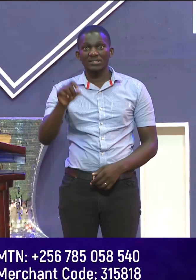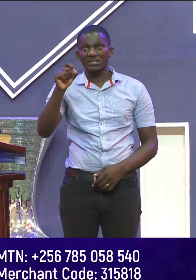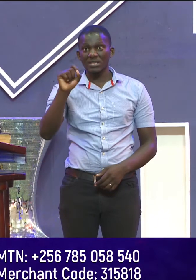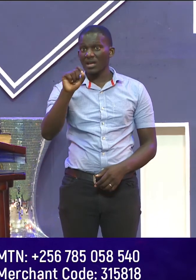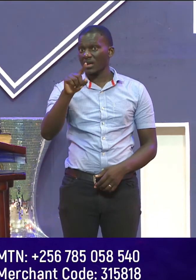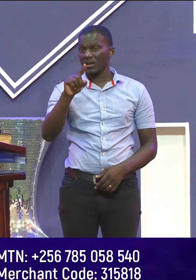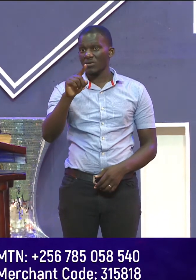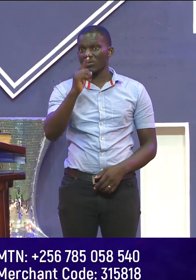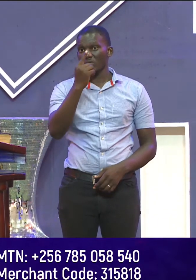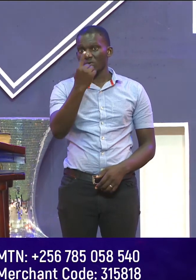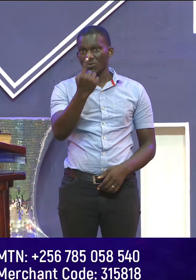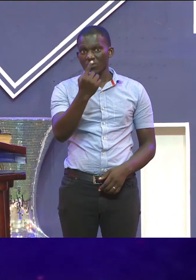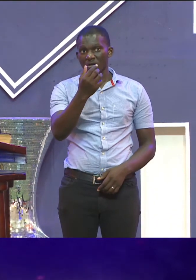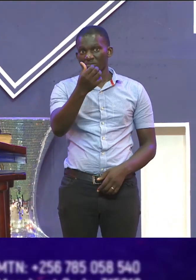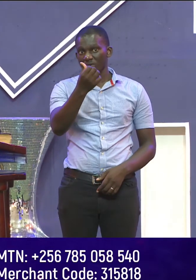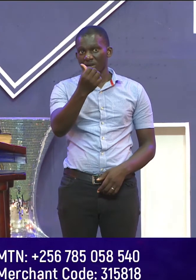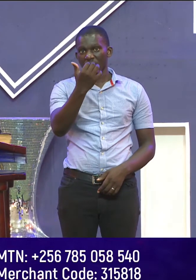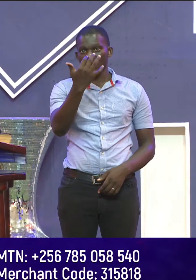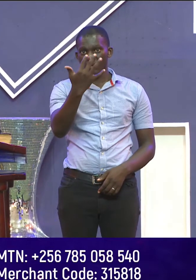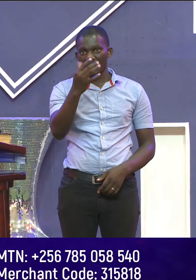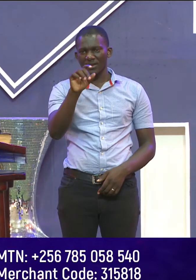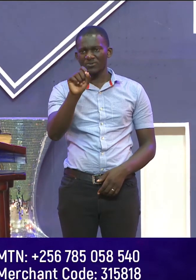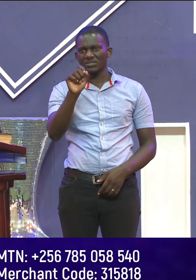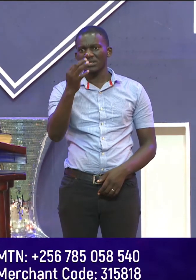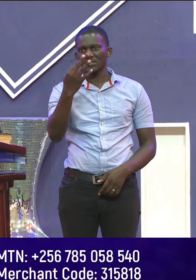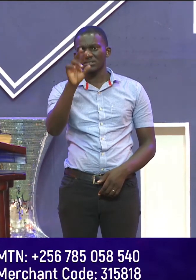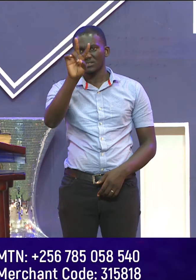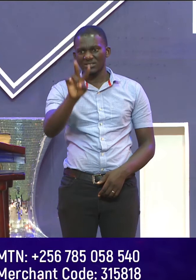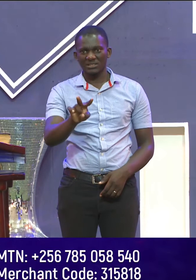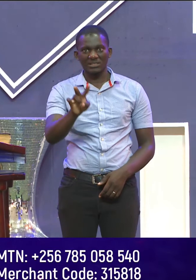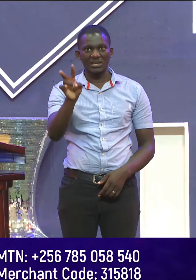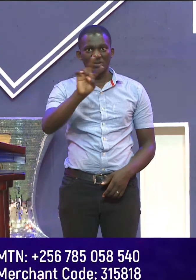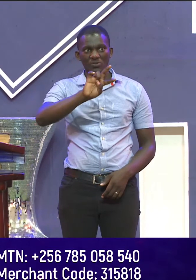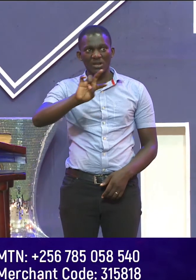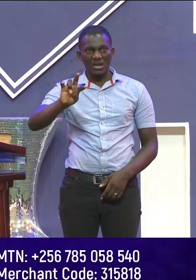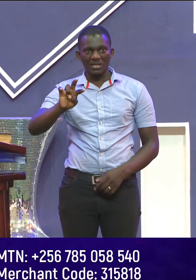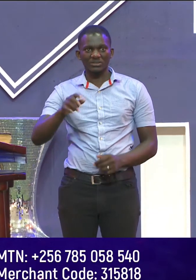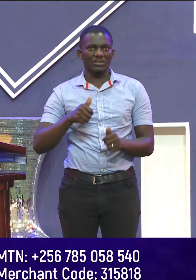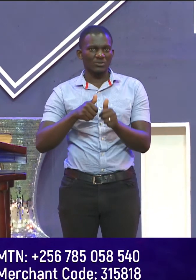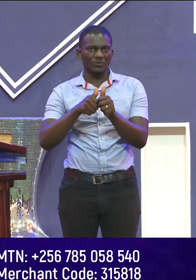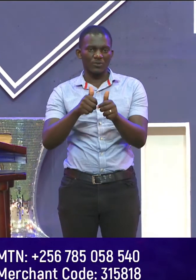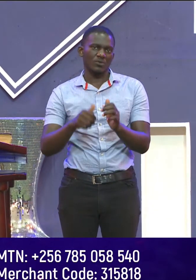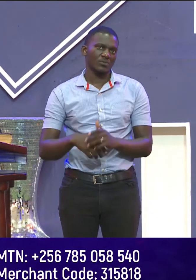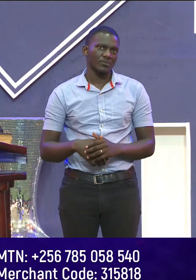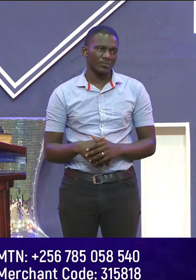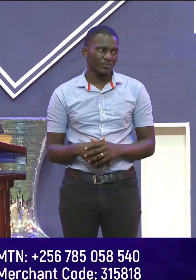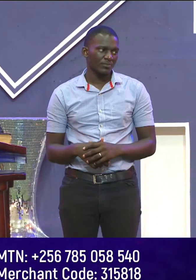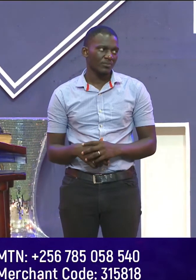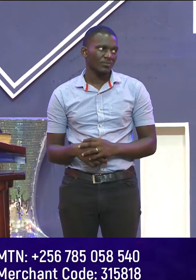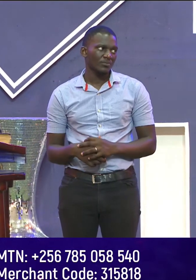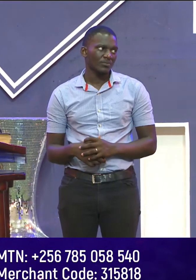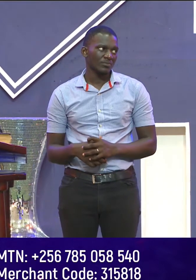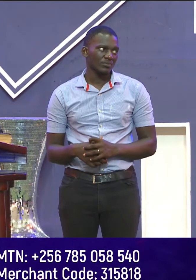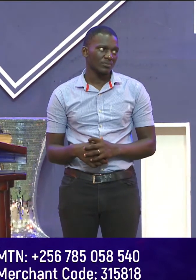star. Emu mukaga tano. Star. Satu hash. No goberere bidaka wa manga. Our